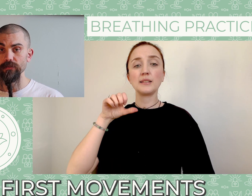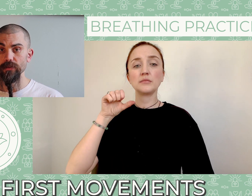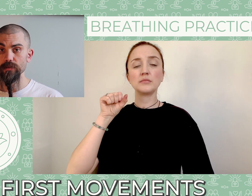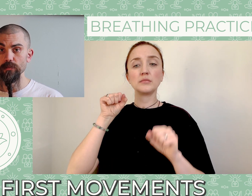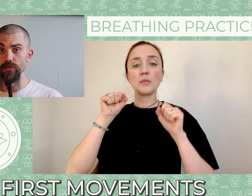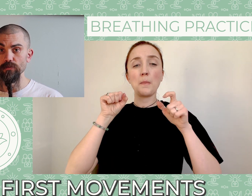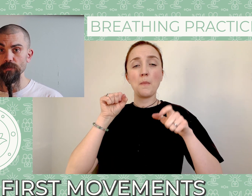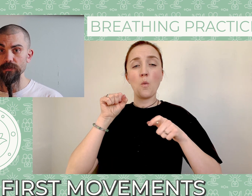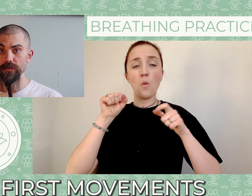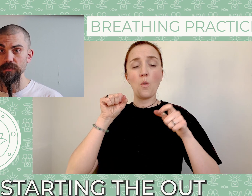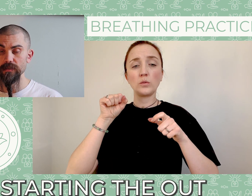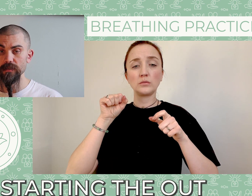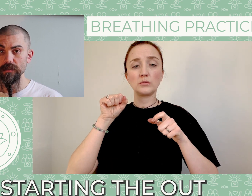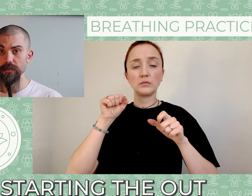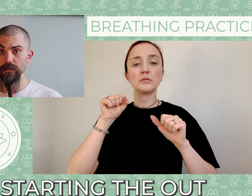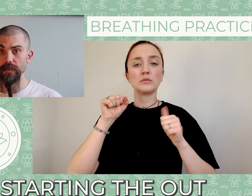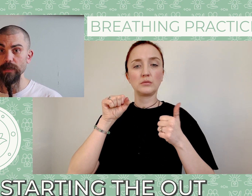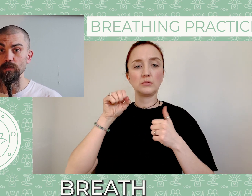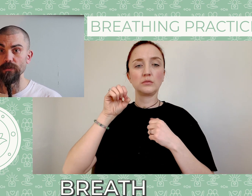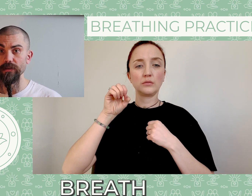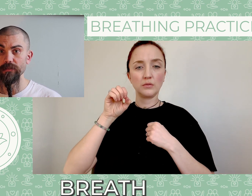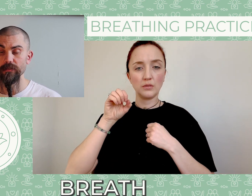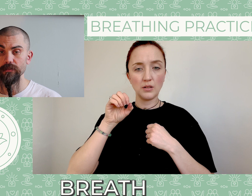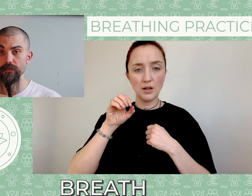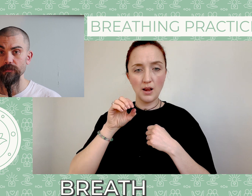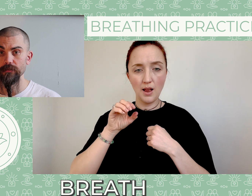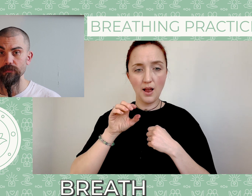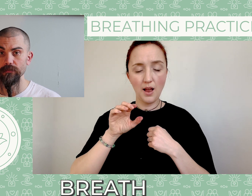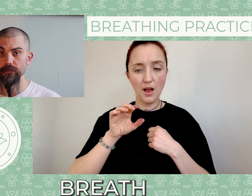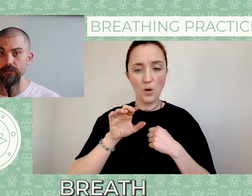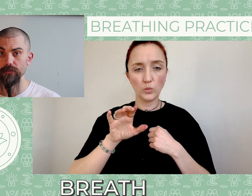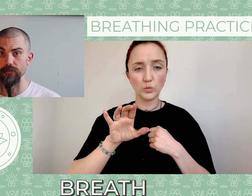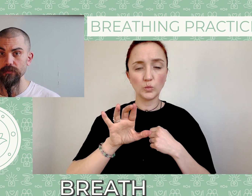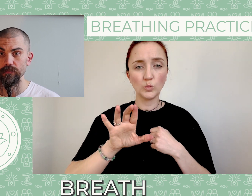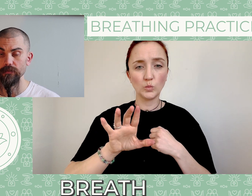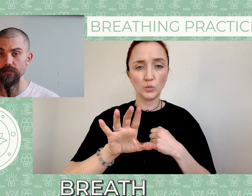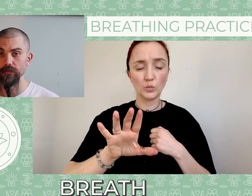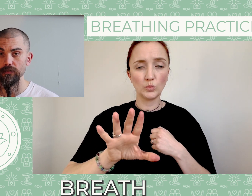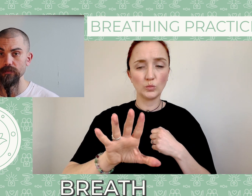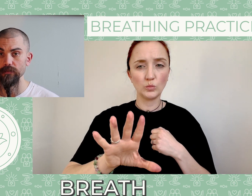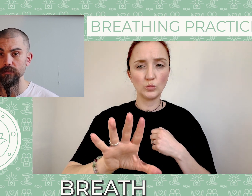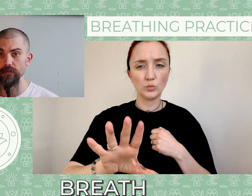And the first movements starting the out-breath.